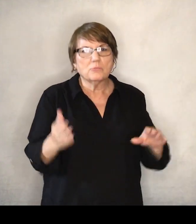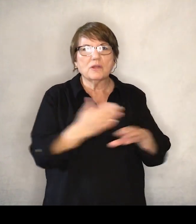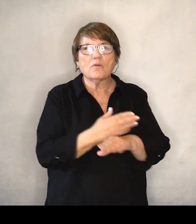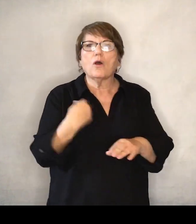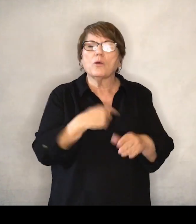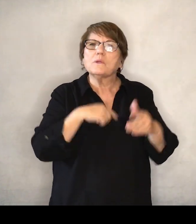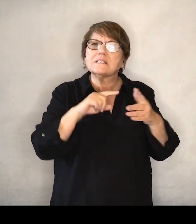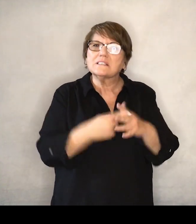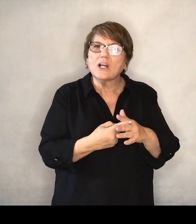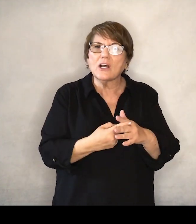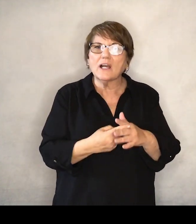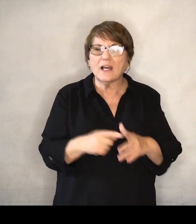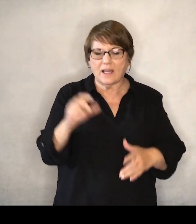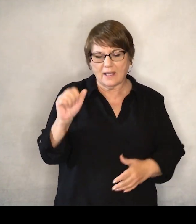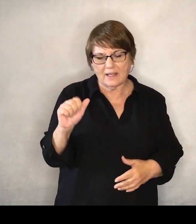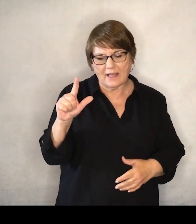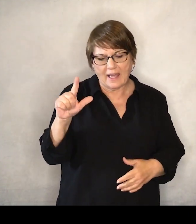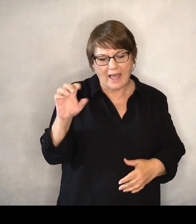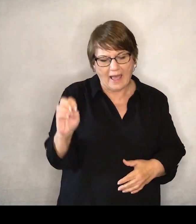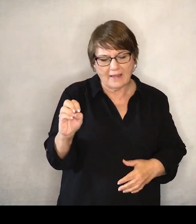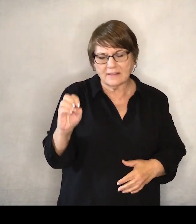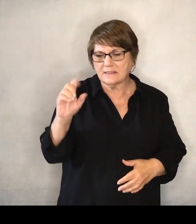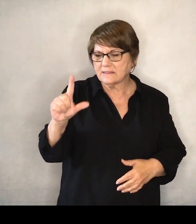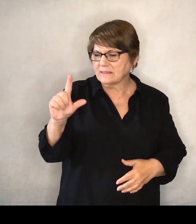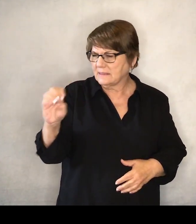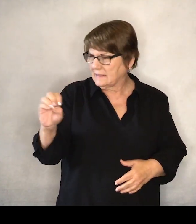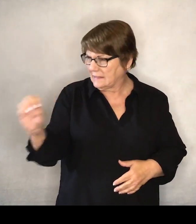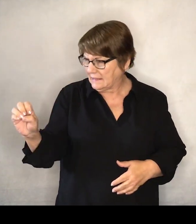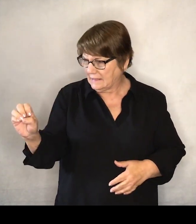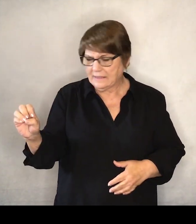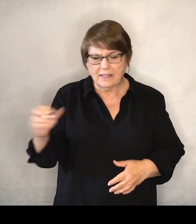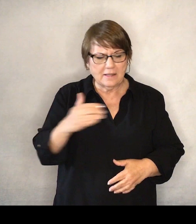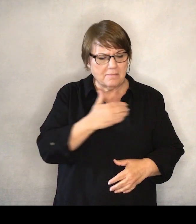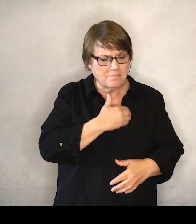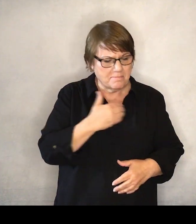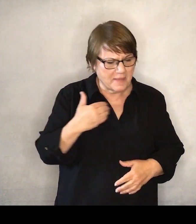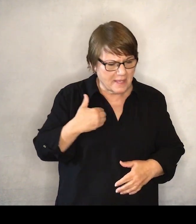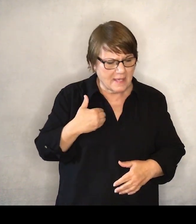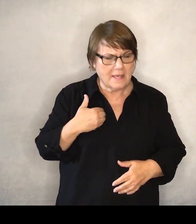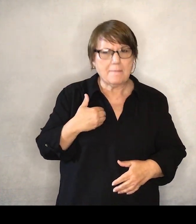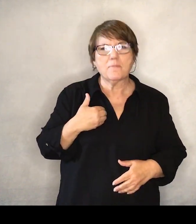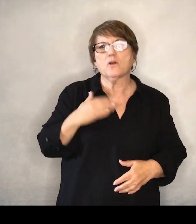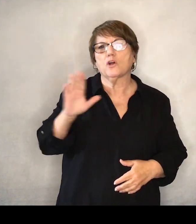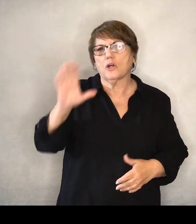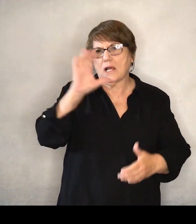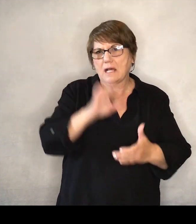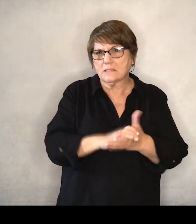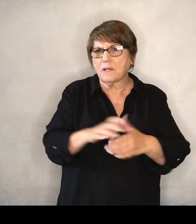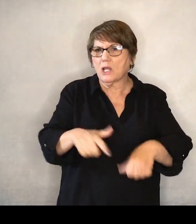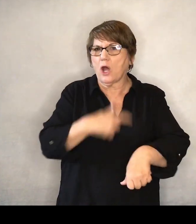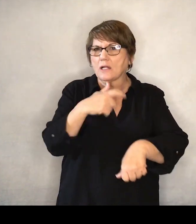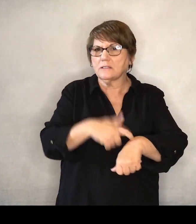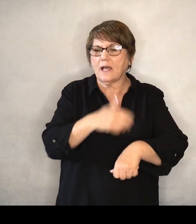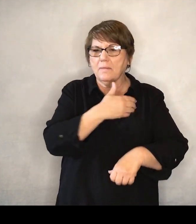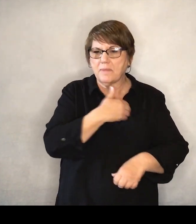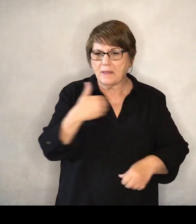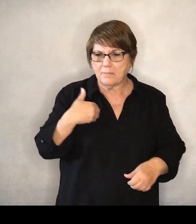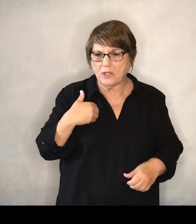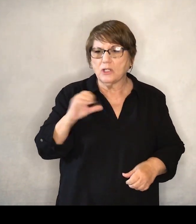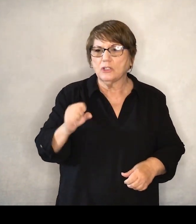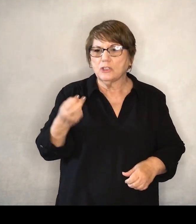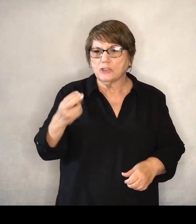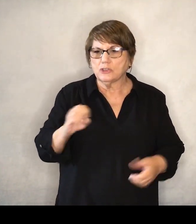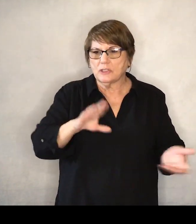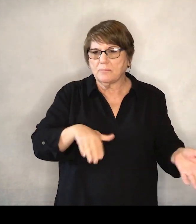started. Alice Lee, who has been a member, she and her husband Phil, members of our church, had passed away